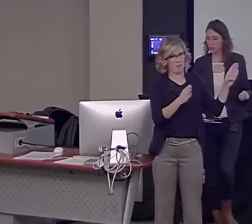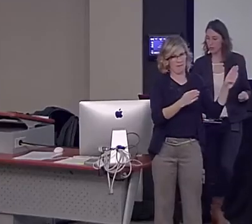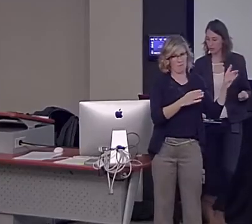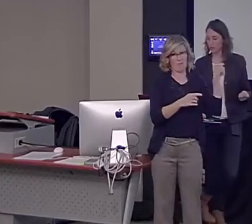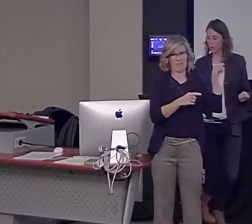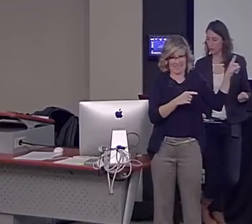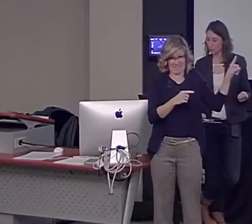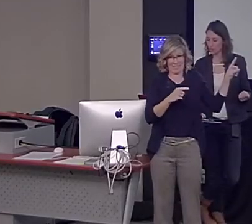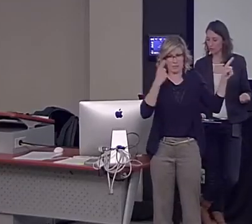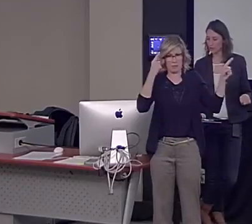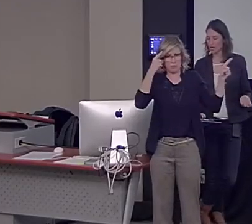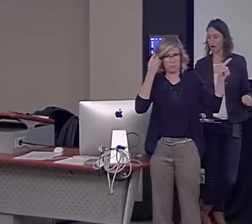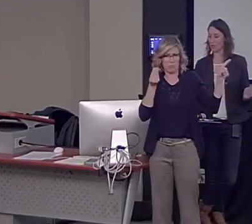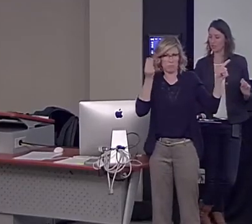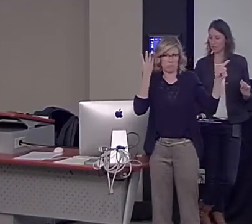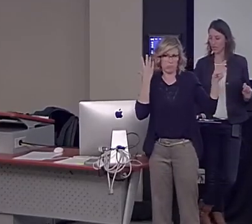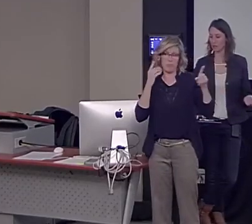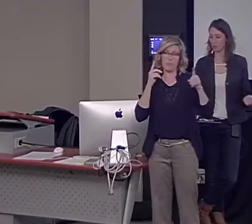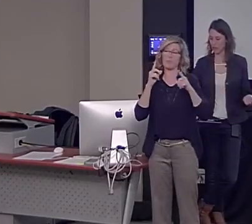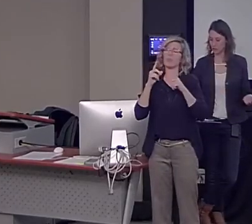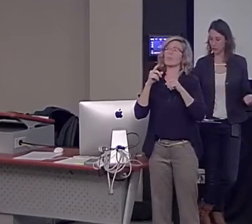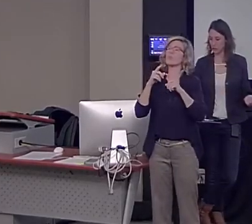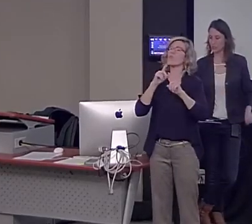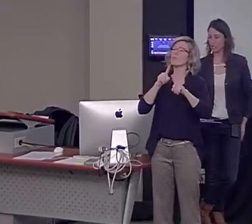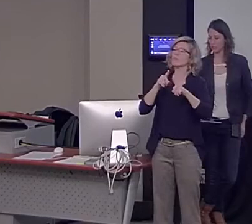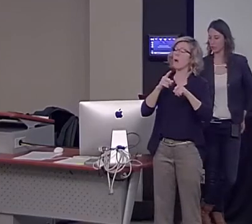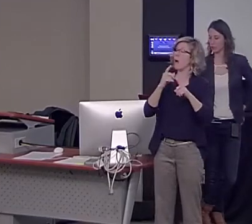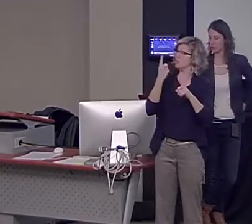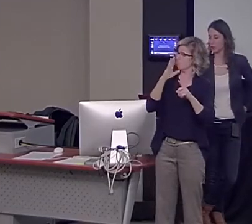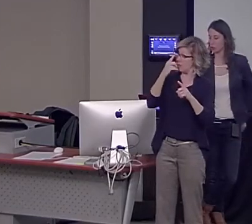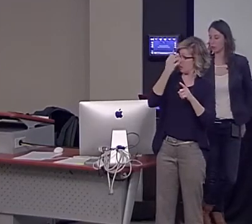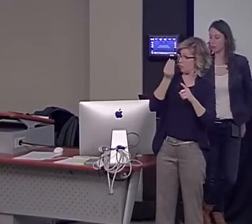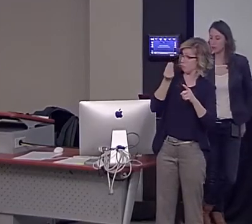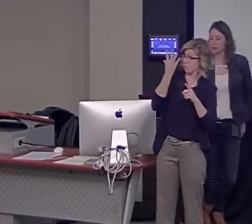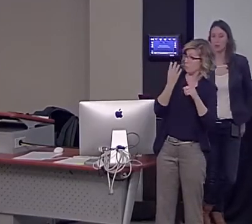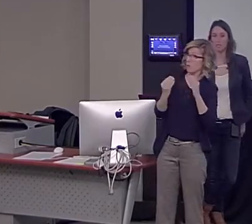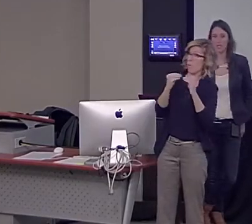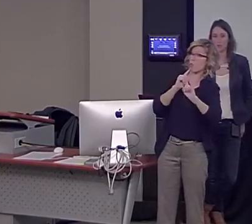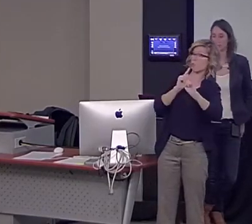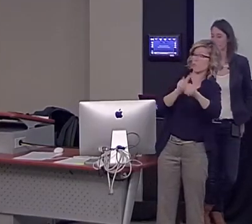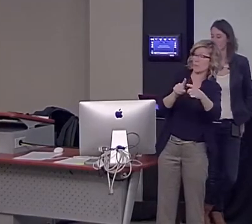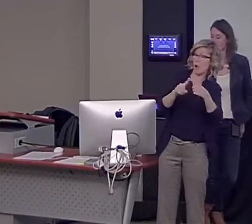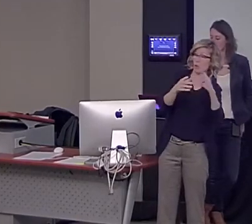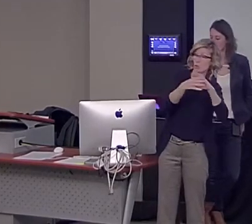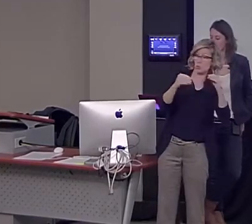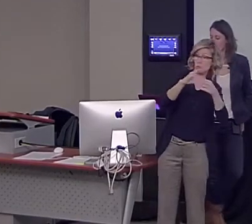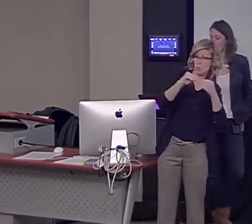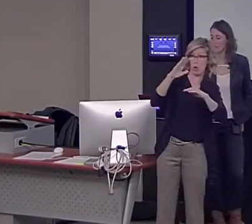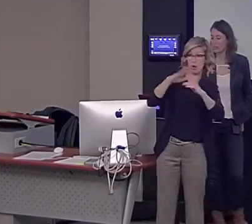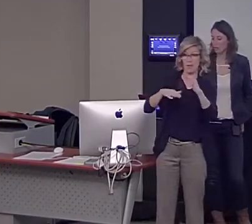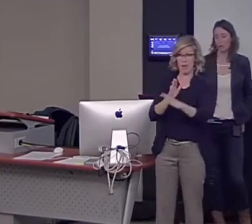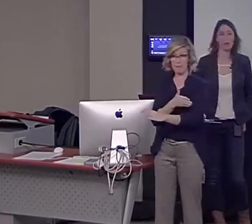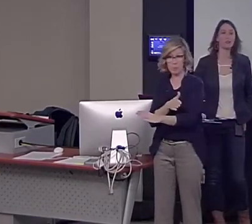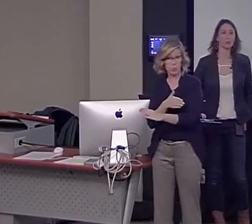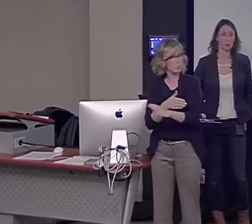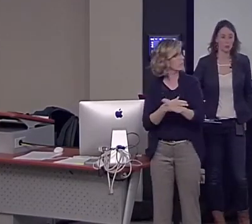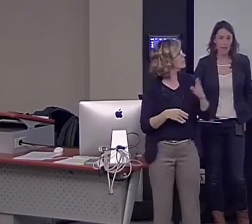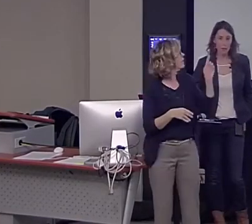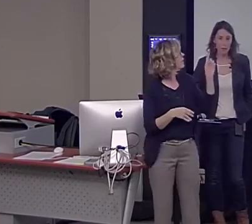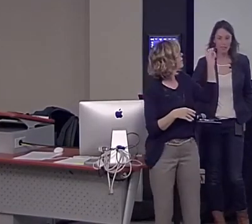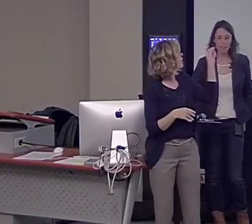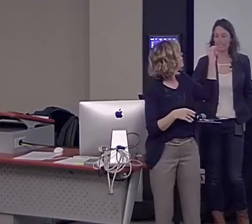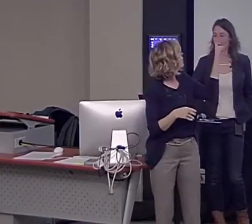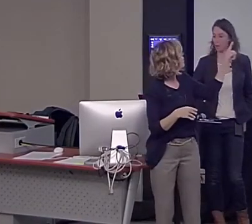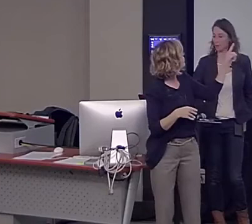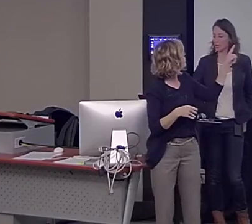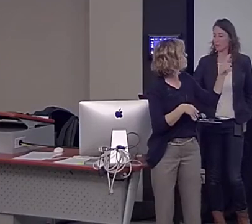to stories greater than music in sighted and blind children. Sighted children are shown in blue and blind children in red. And you can see there's a lot of